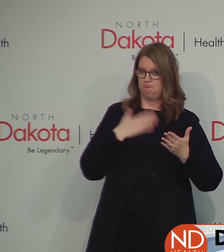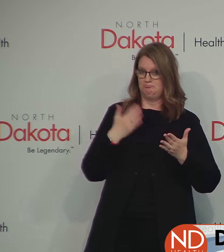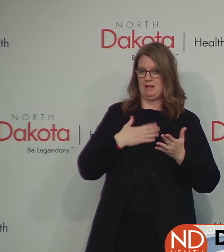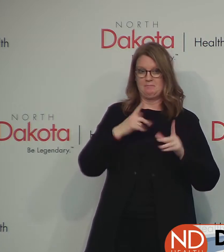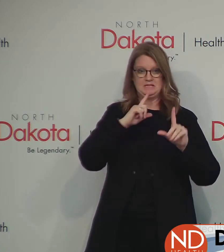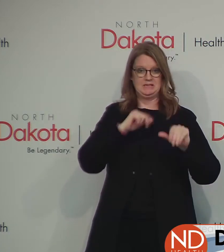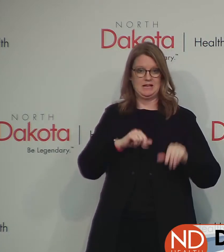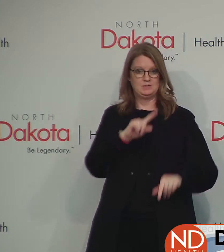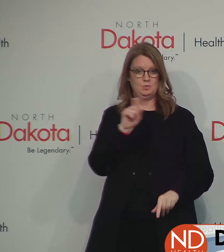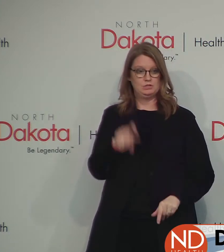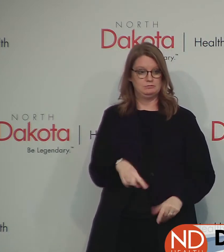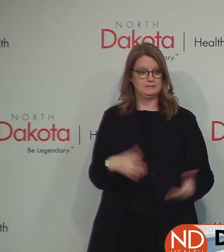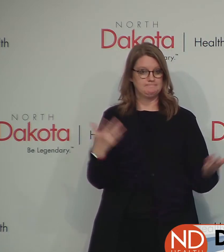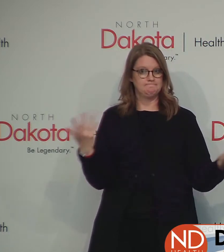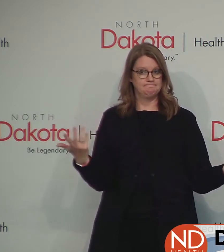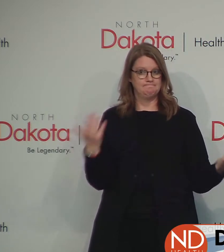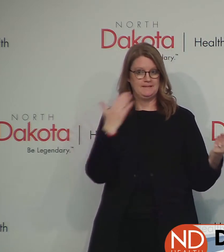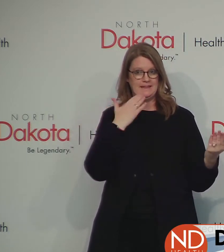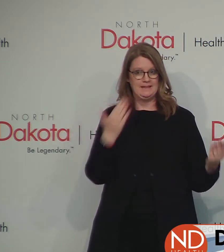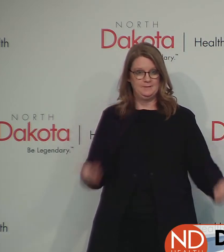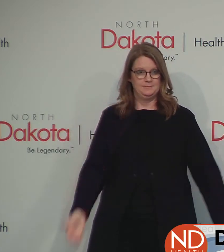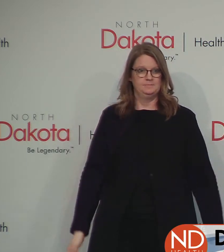have. Thank you.